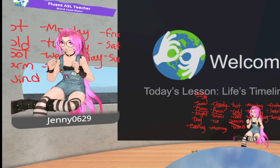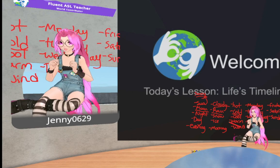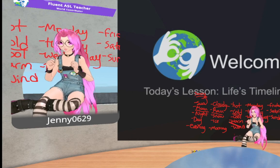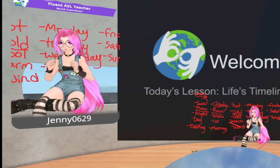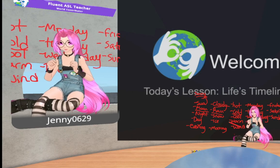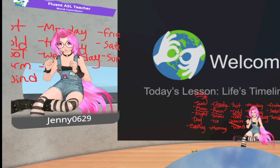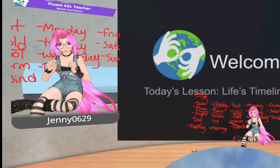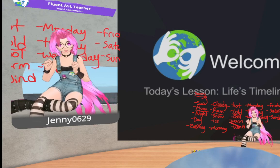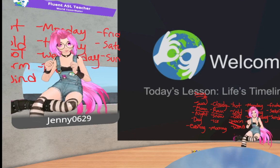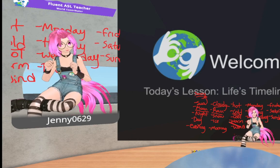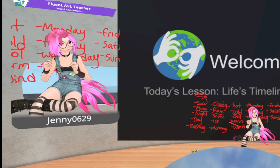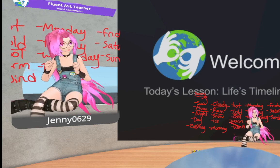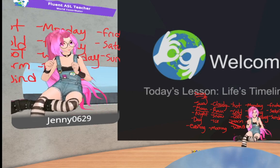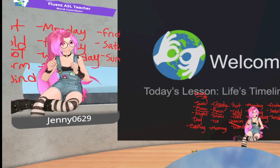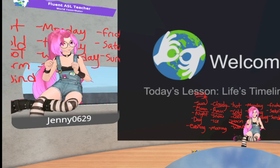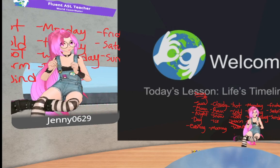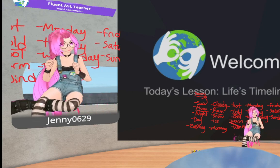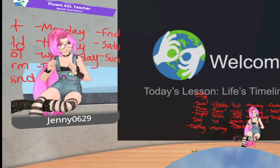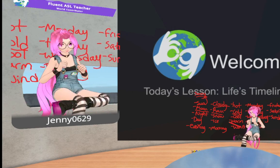So cold.